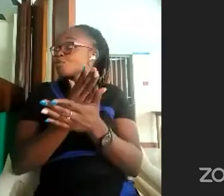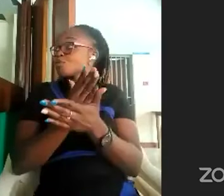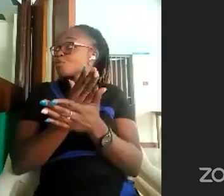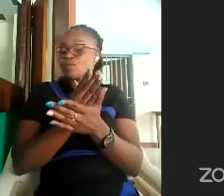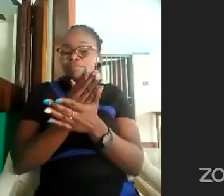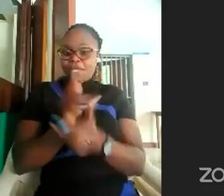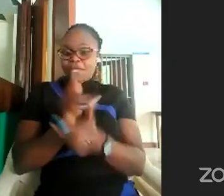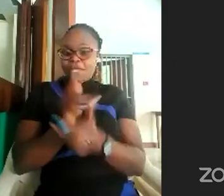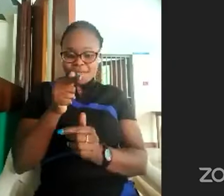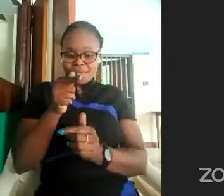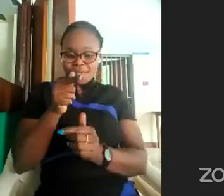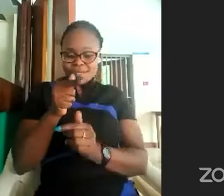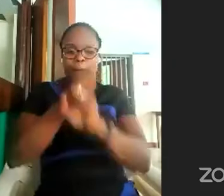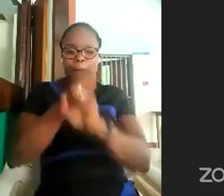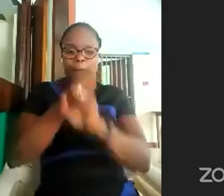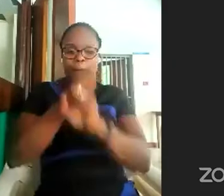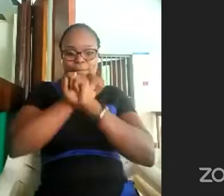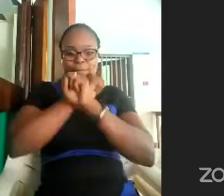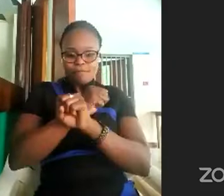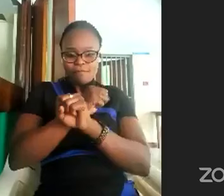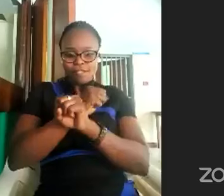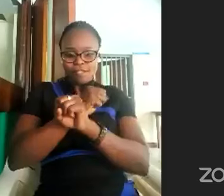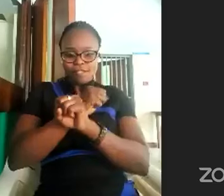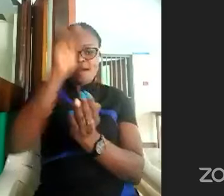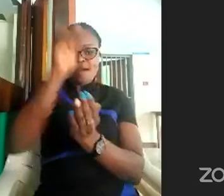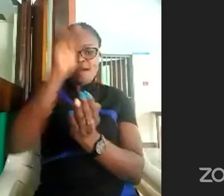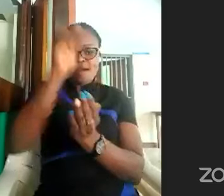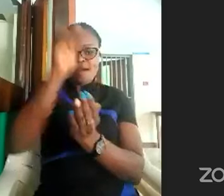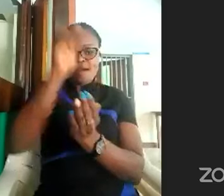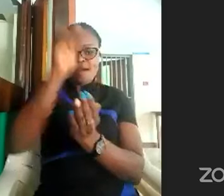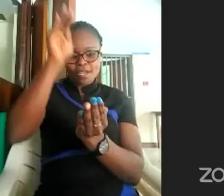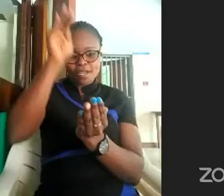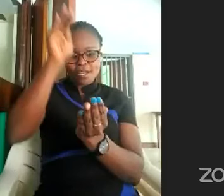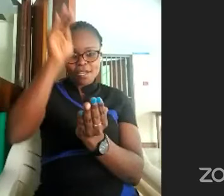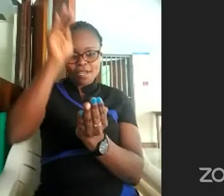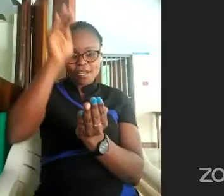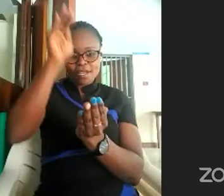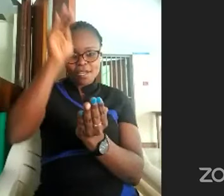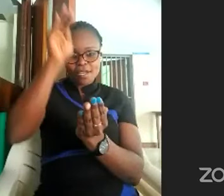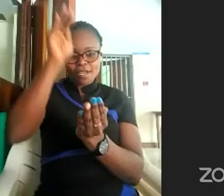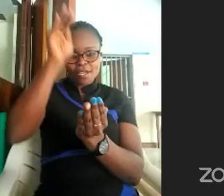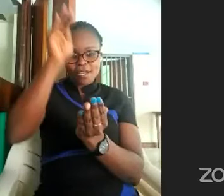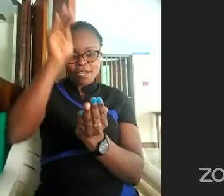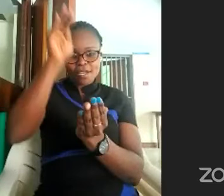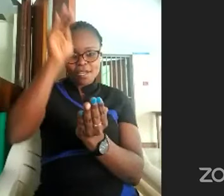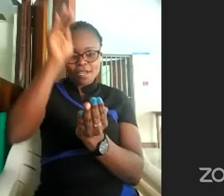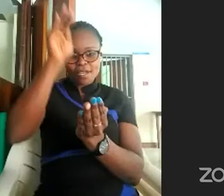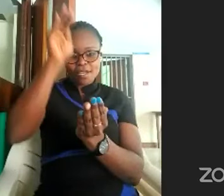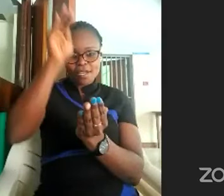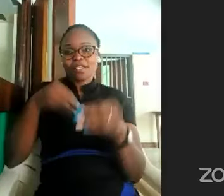increases trust of women with disability in health sectors. Means ways